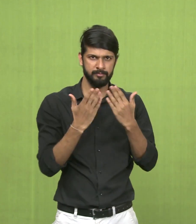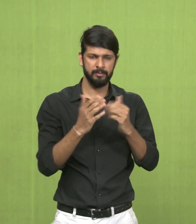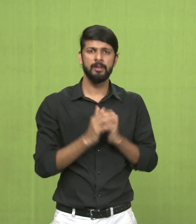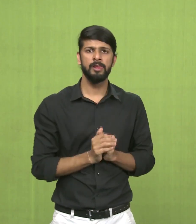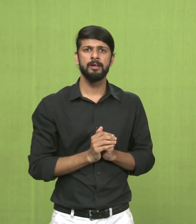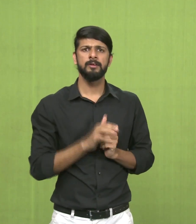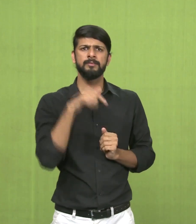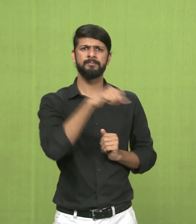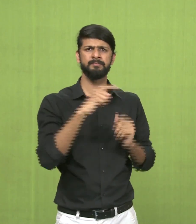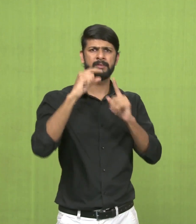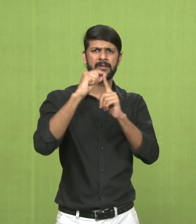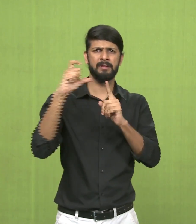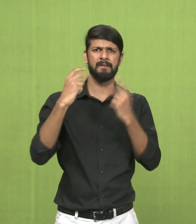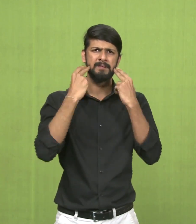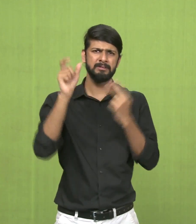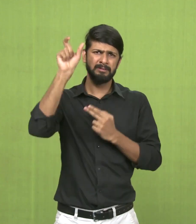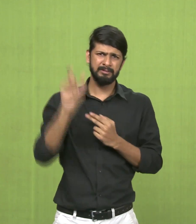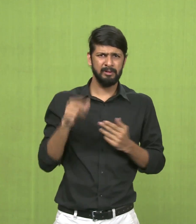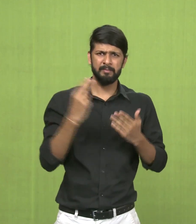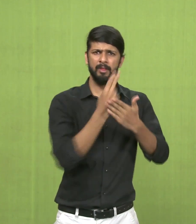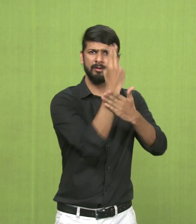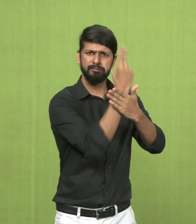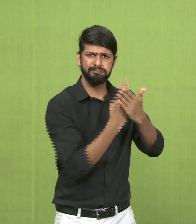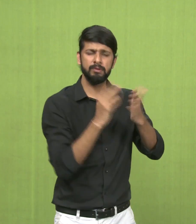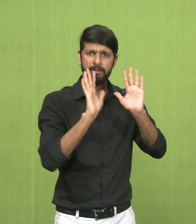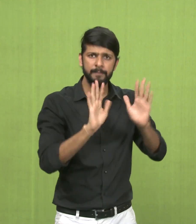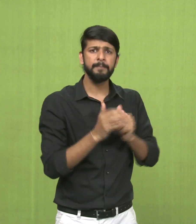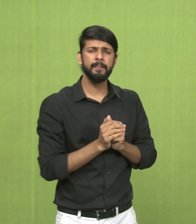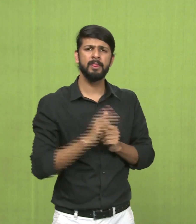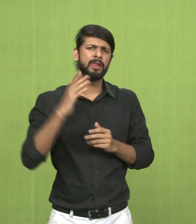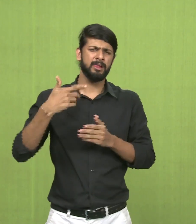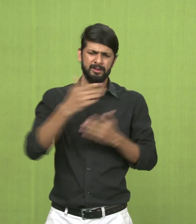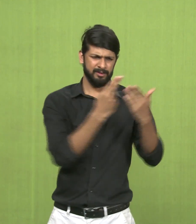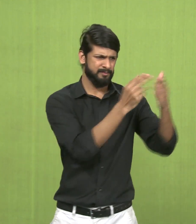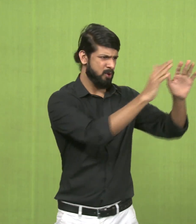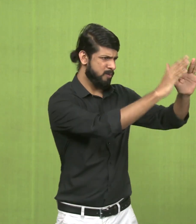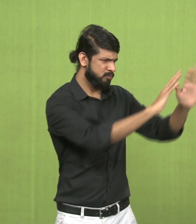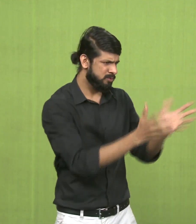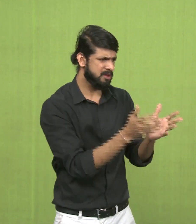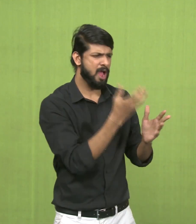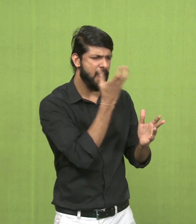Still life description. Paul Cézanne's still life look